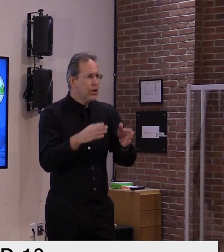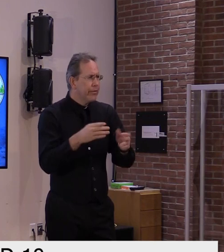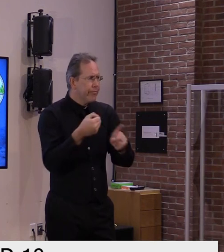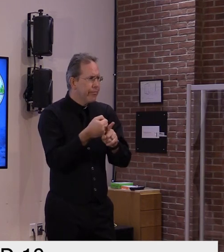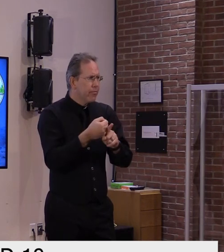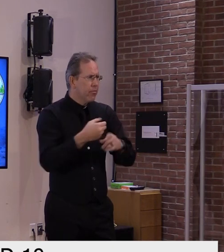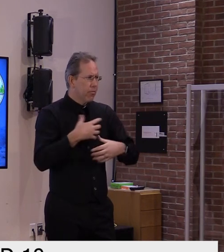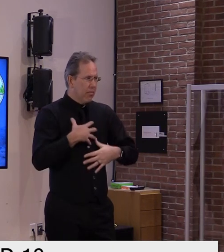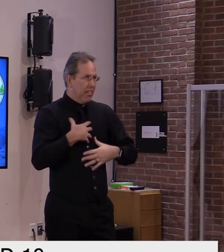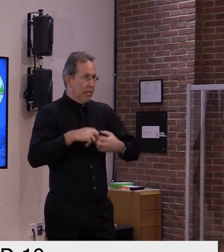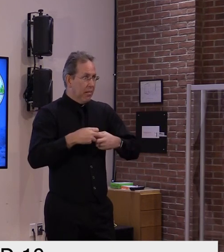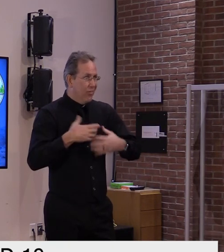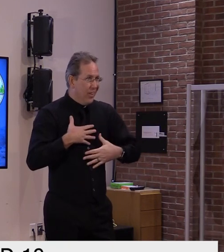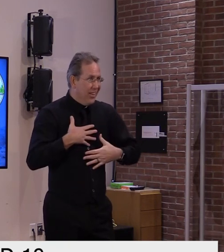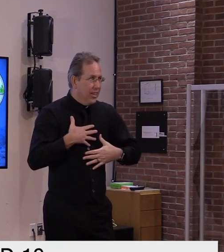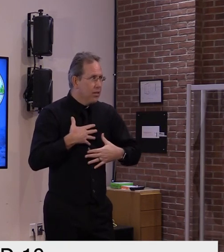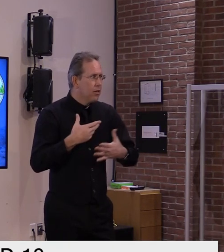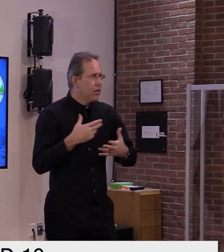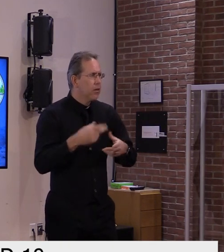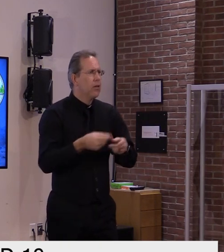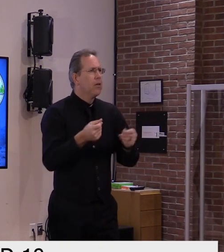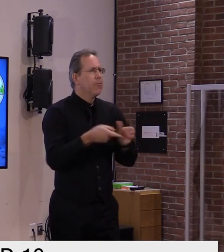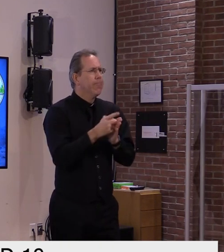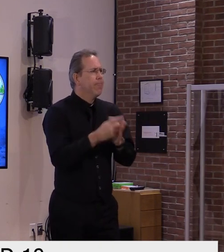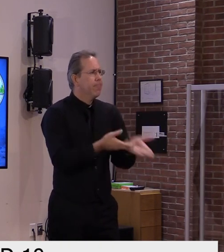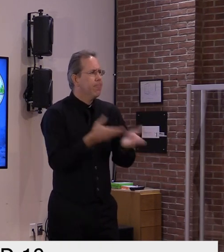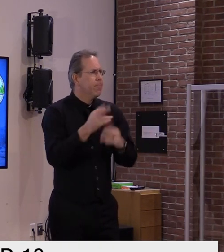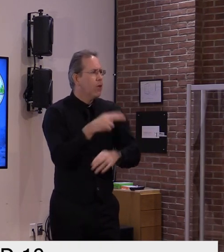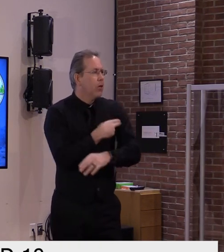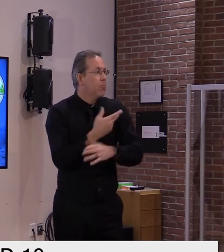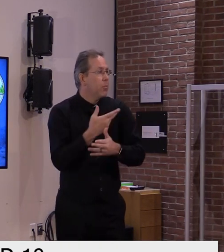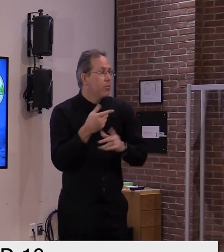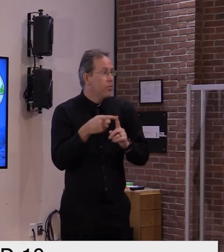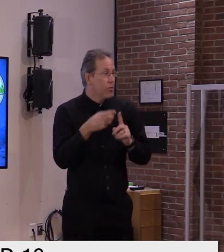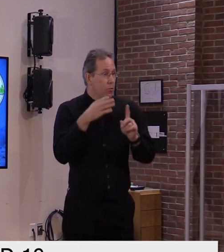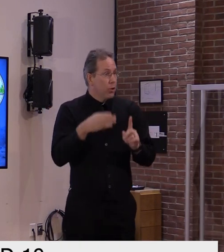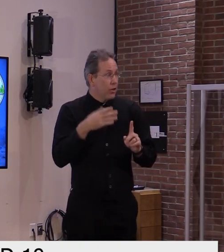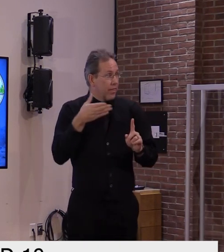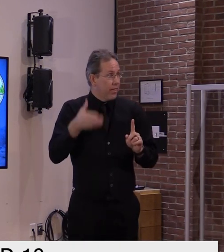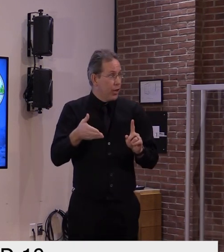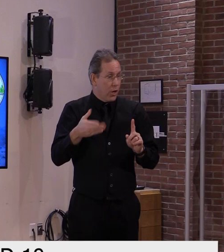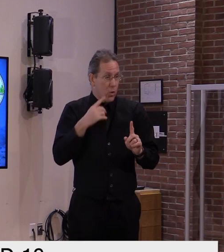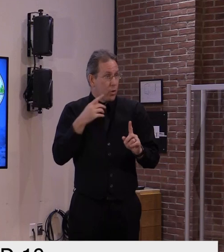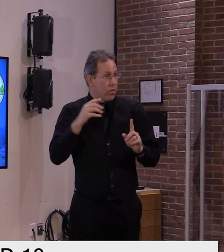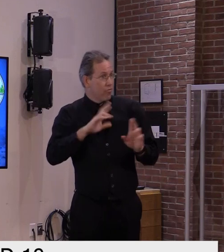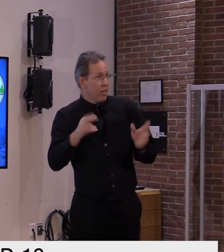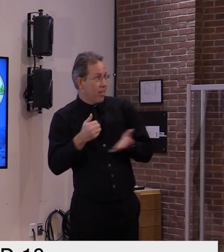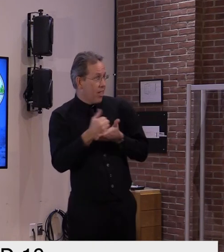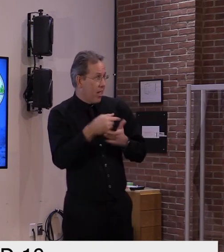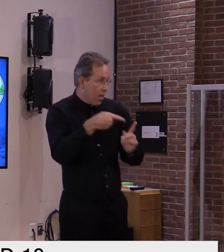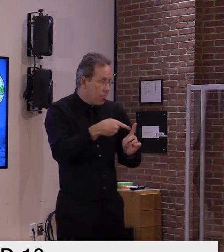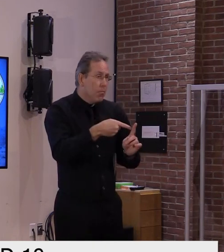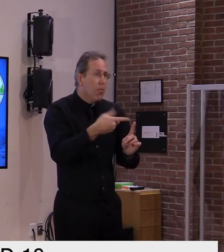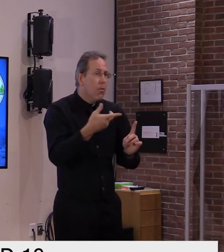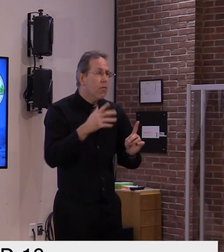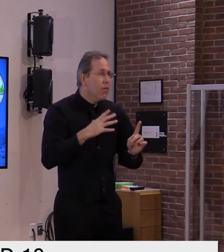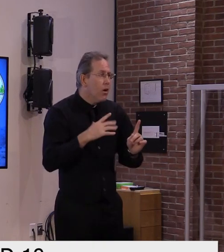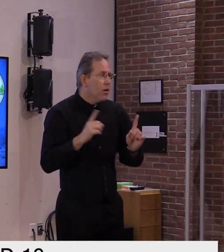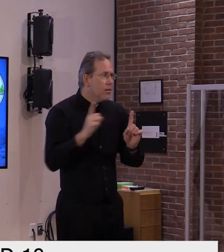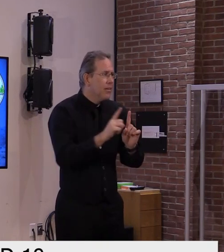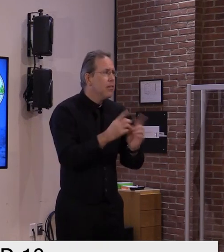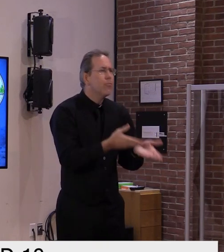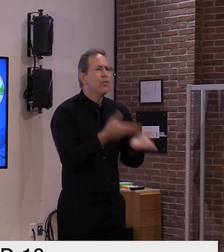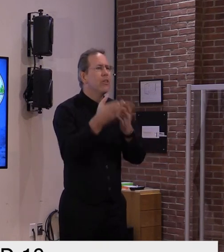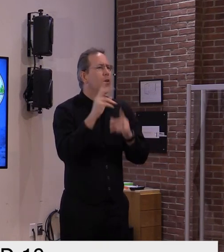in a hospital, but clearly there should be ability to transport the patient to a hospital if they did have a life-threatening